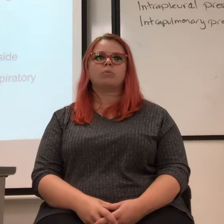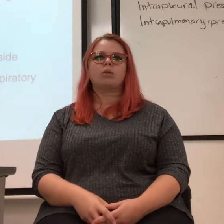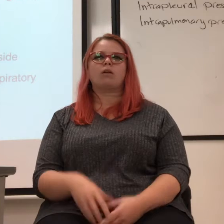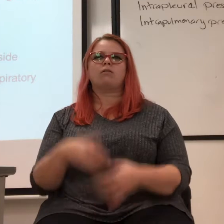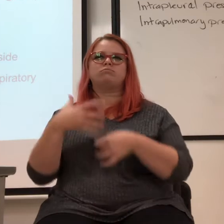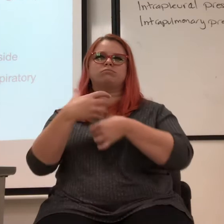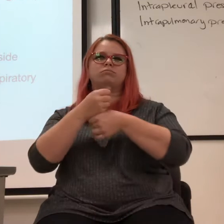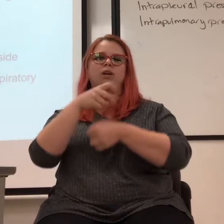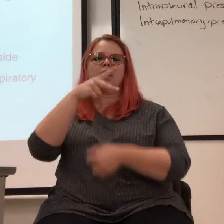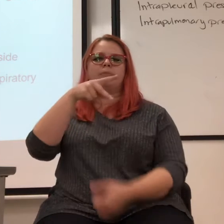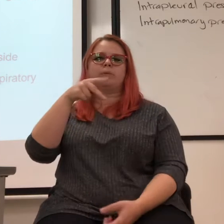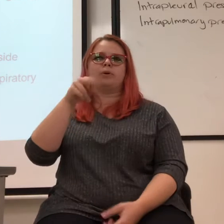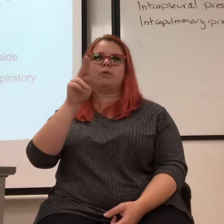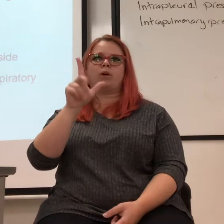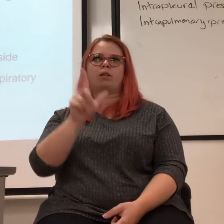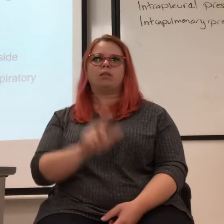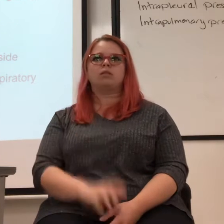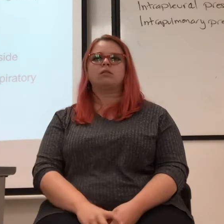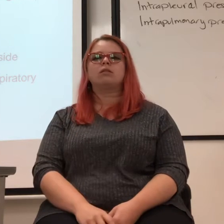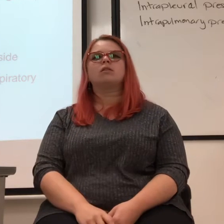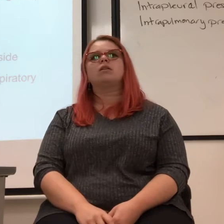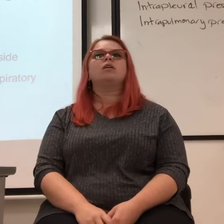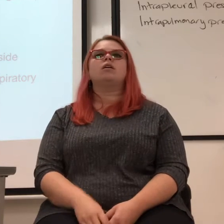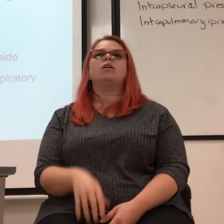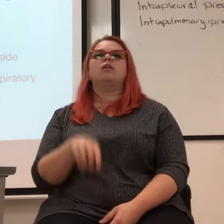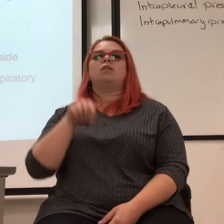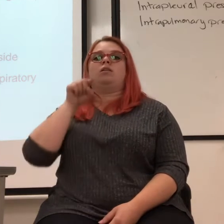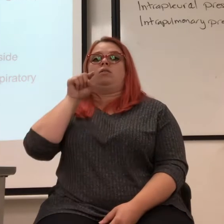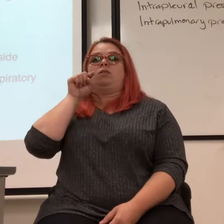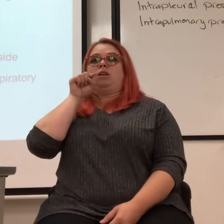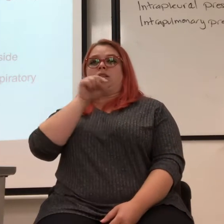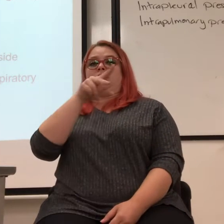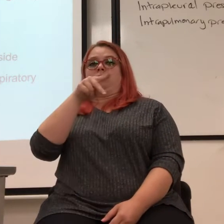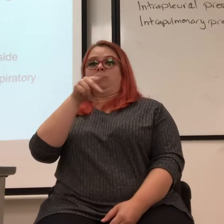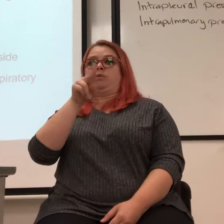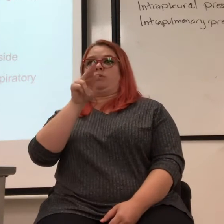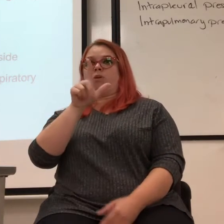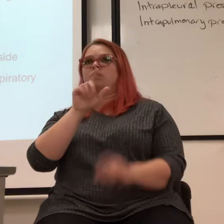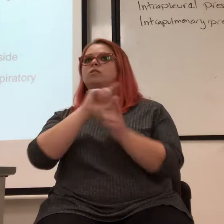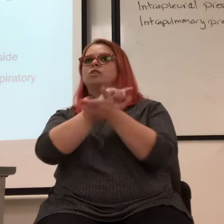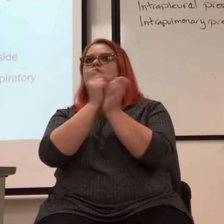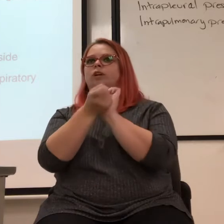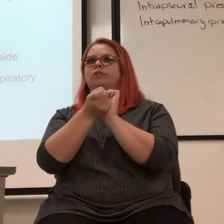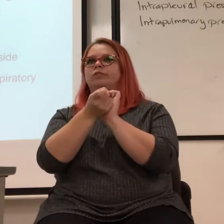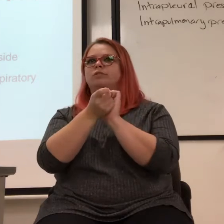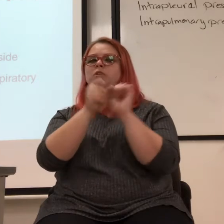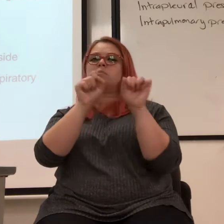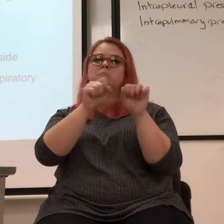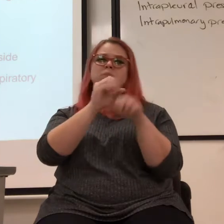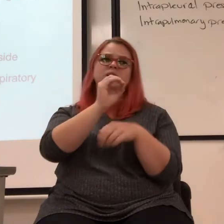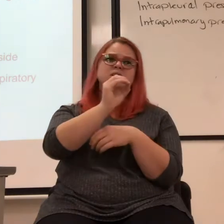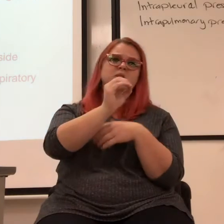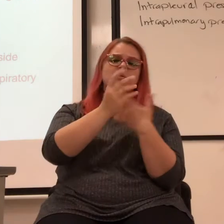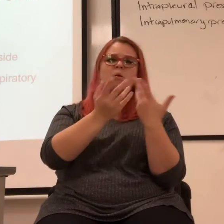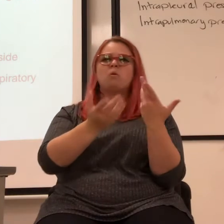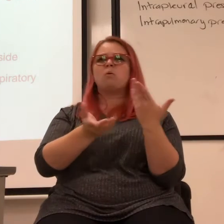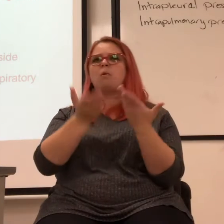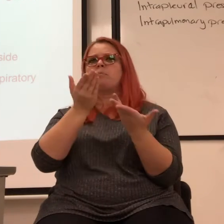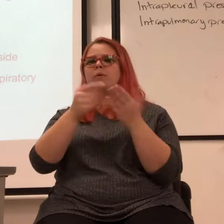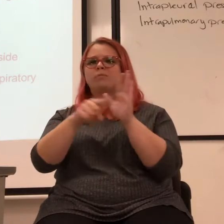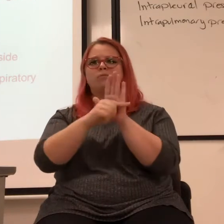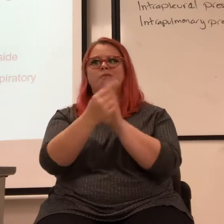PPUL for short. Now that changes, okay? It could be zero, it